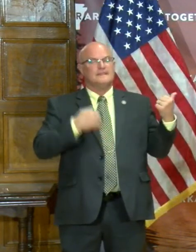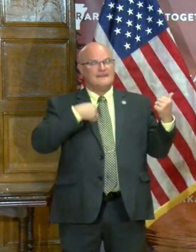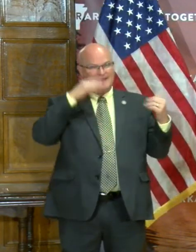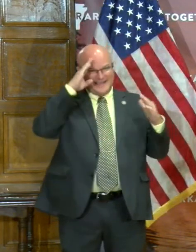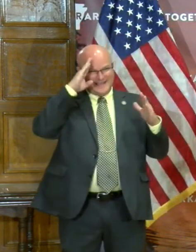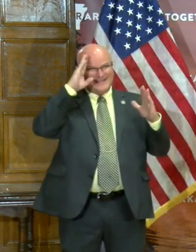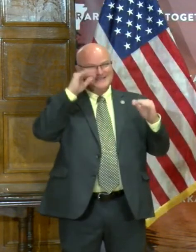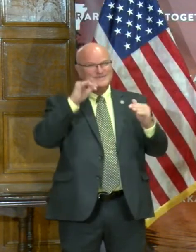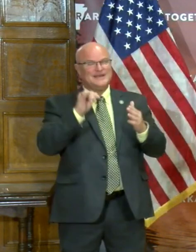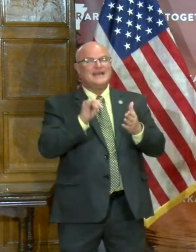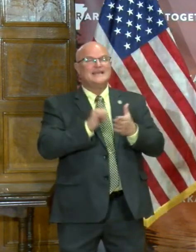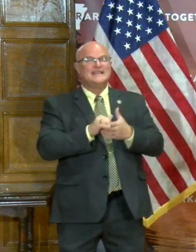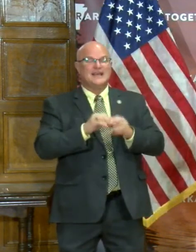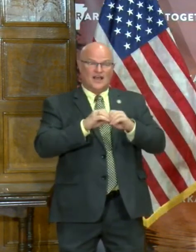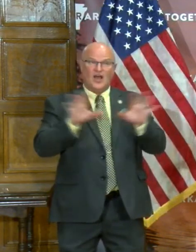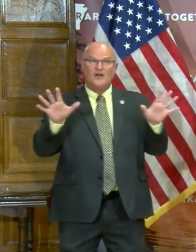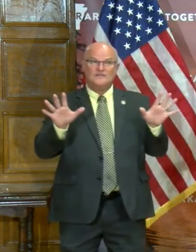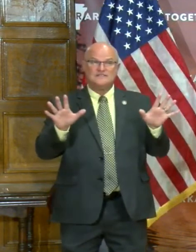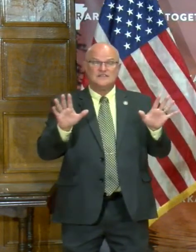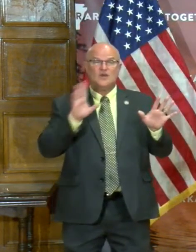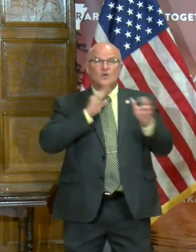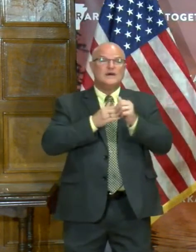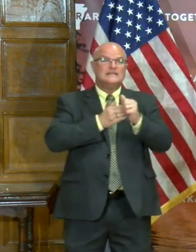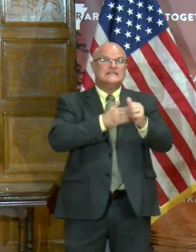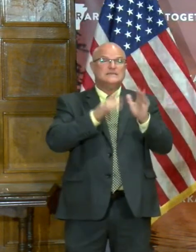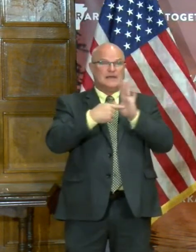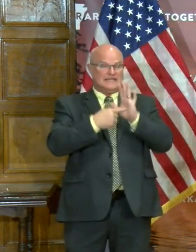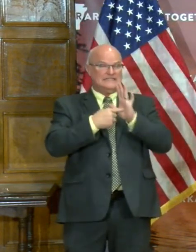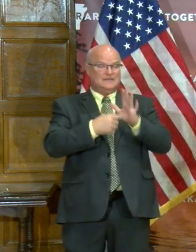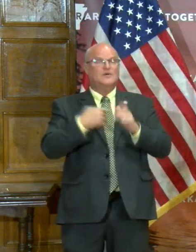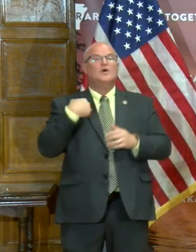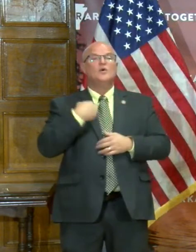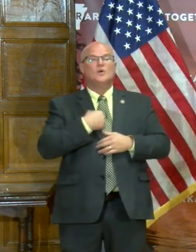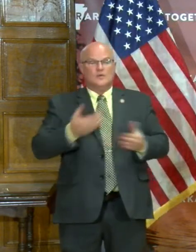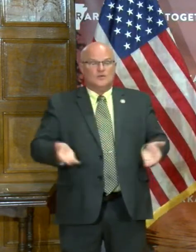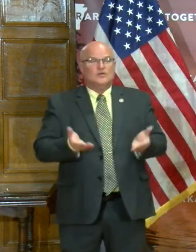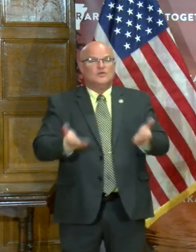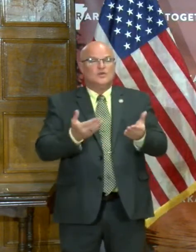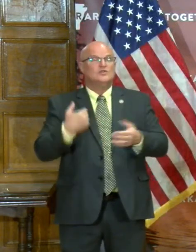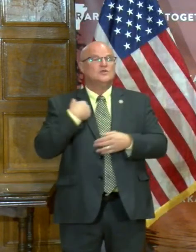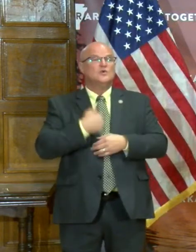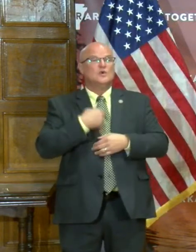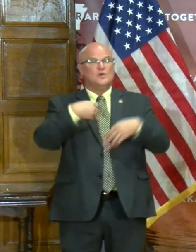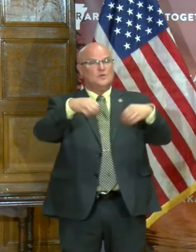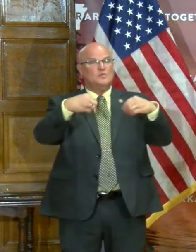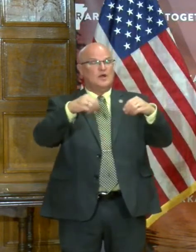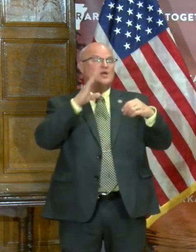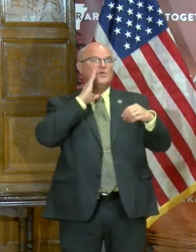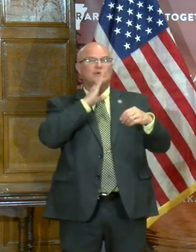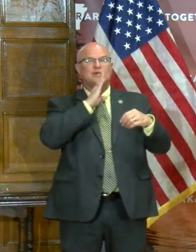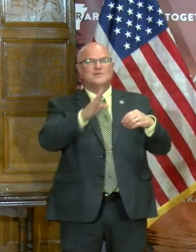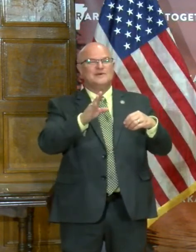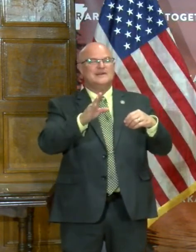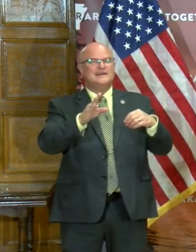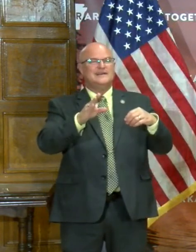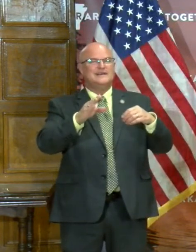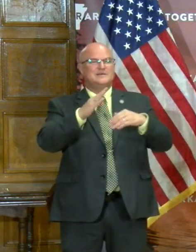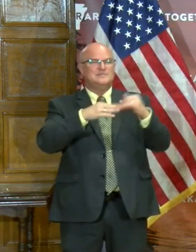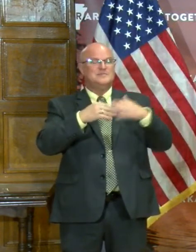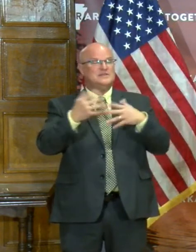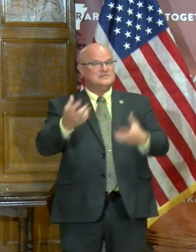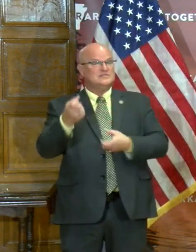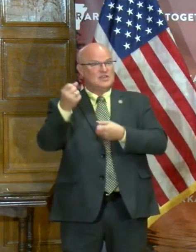expect that we're obviously going to lead by example. We're going to encourage. We're going to market. We're going to